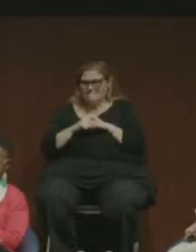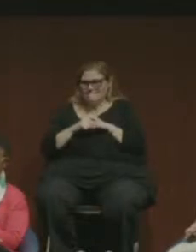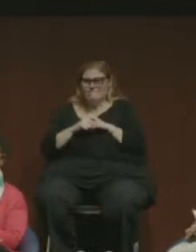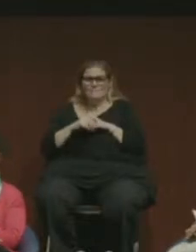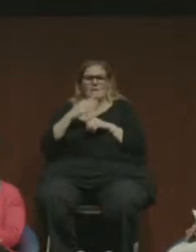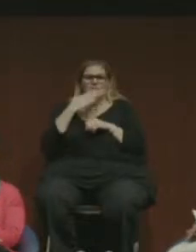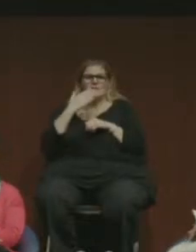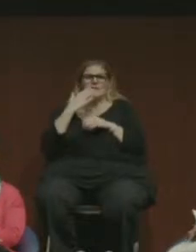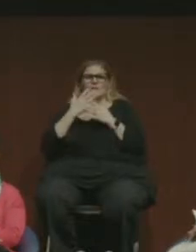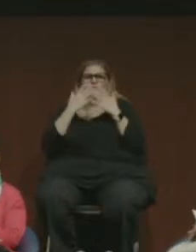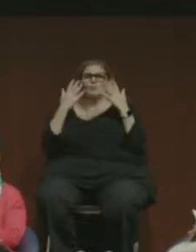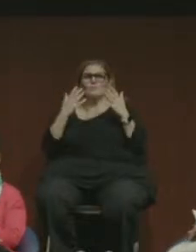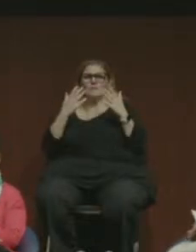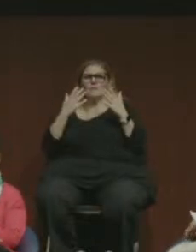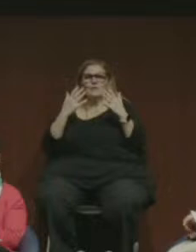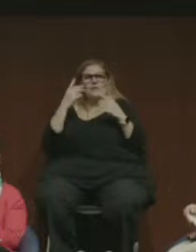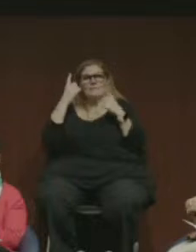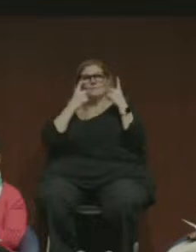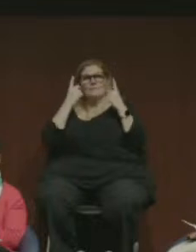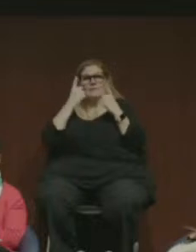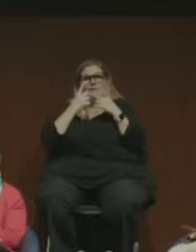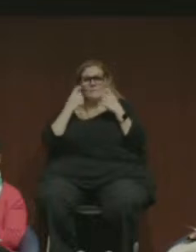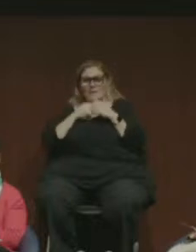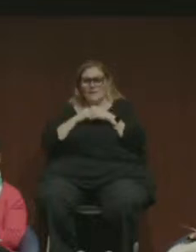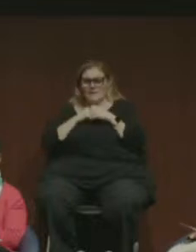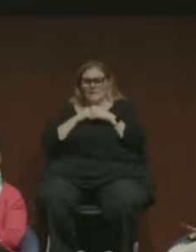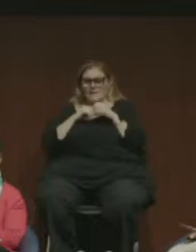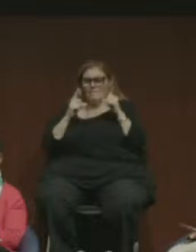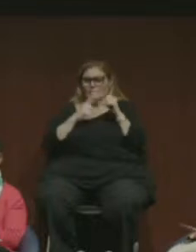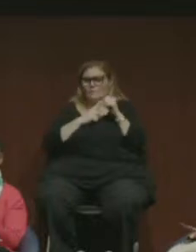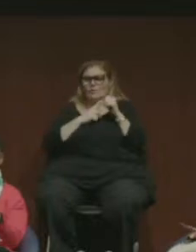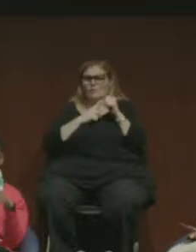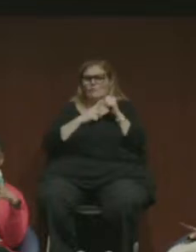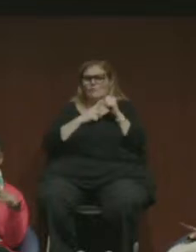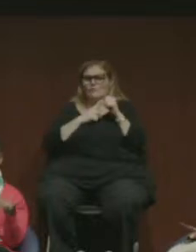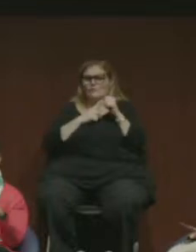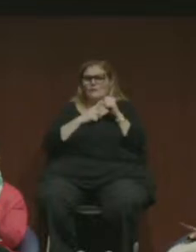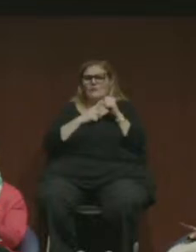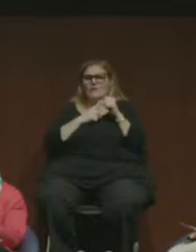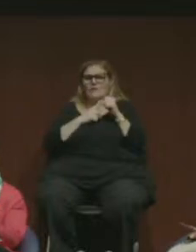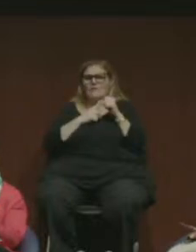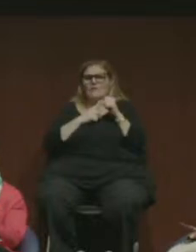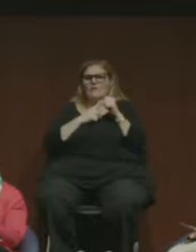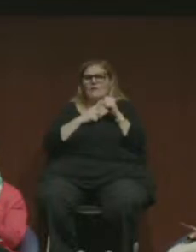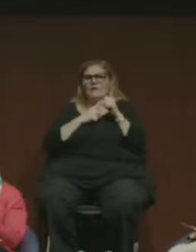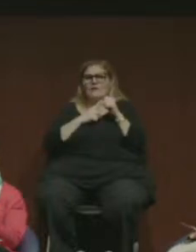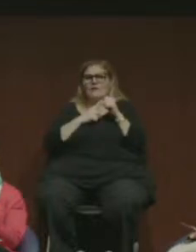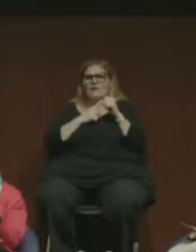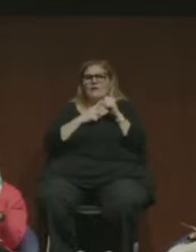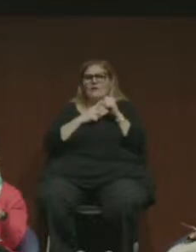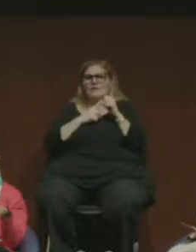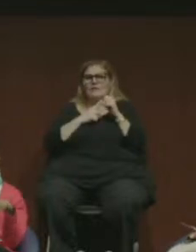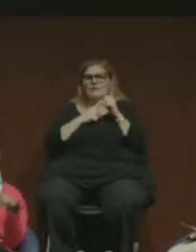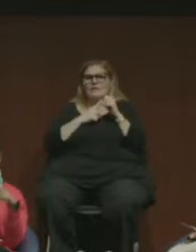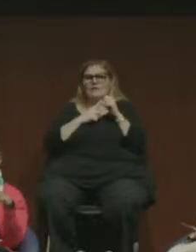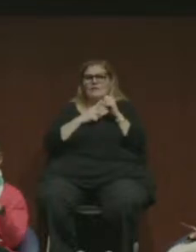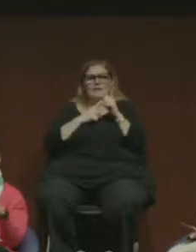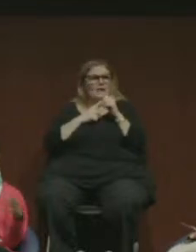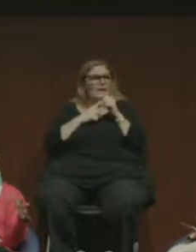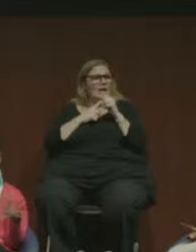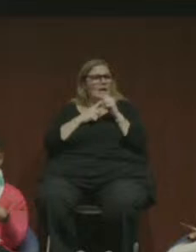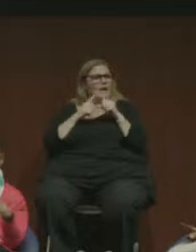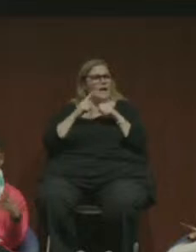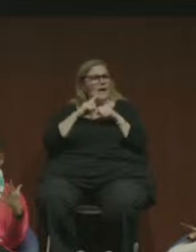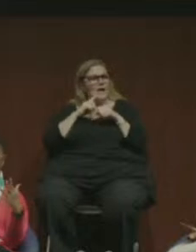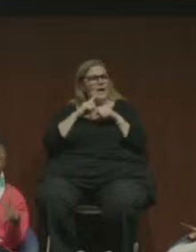Thank you so much for those questions, so much to think about. First of all, there are times when I always say, you know, I really